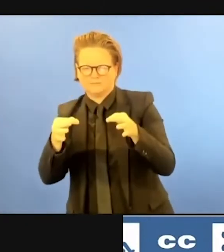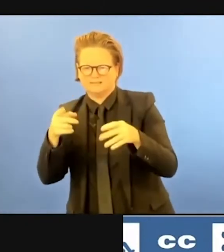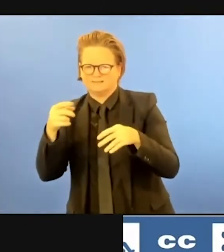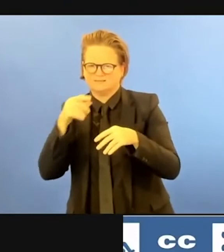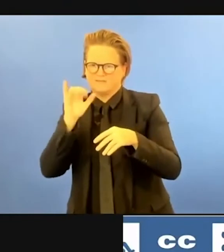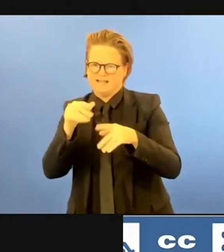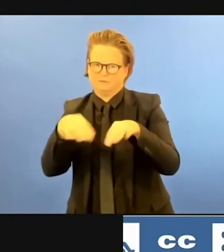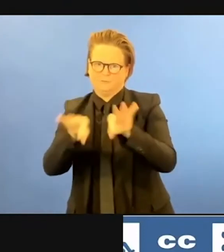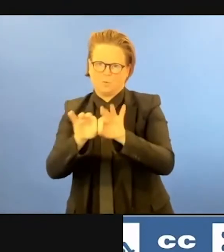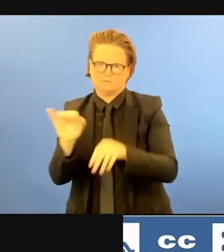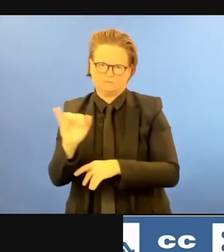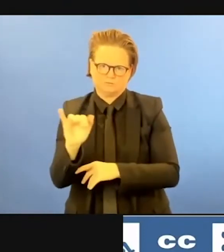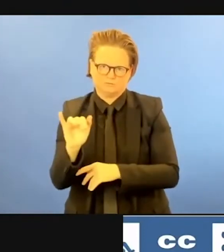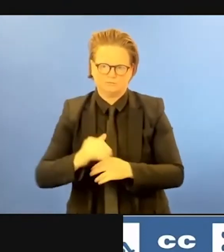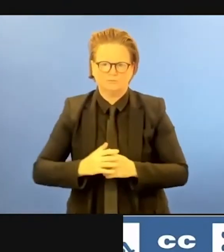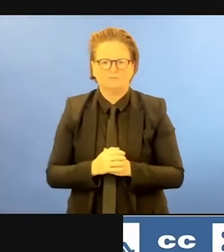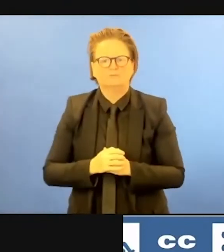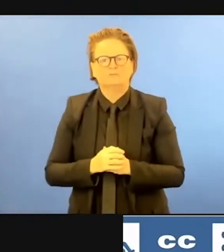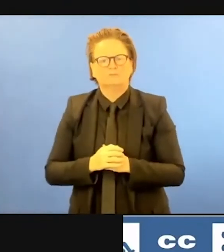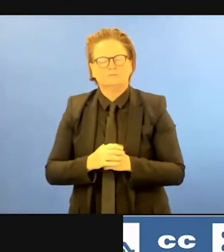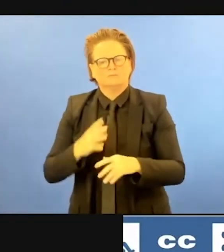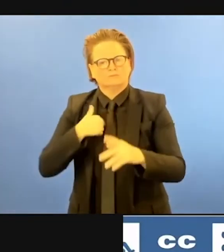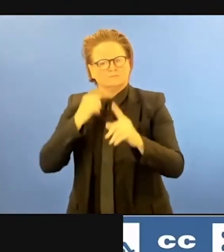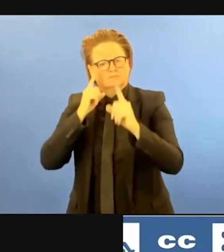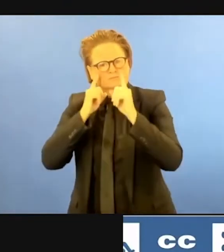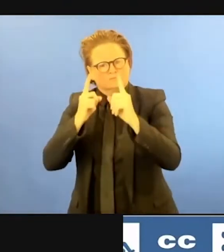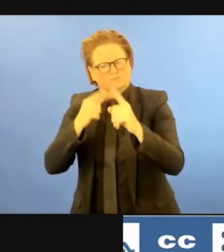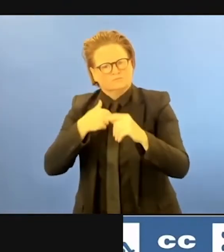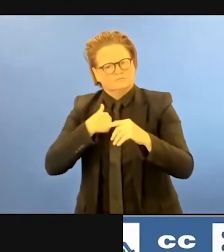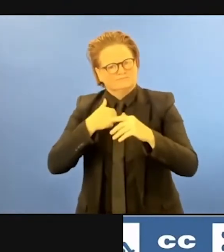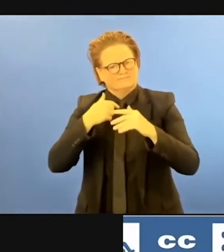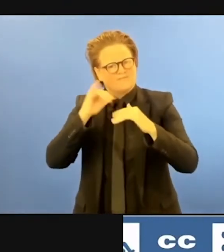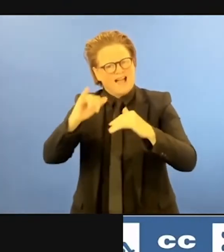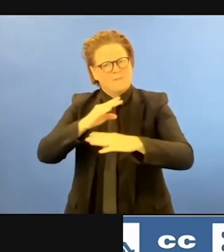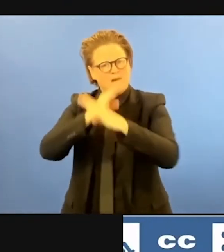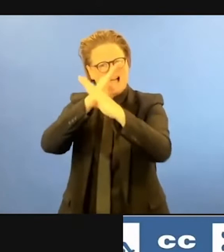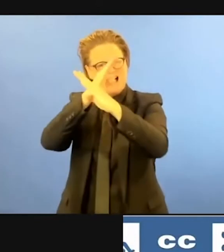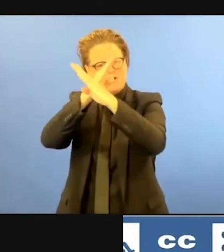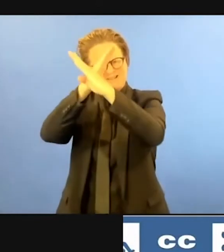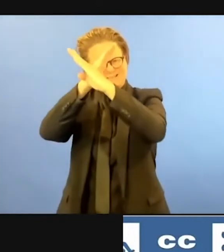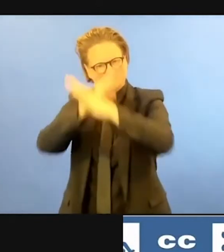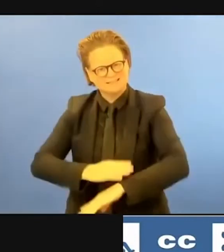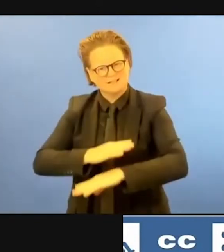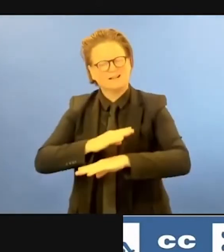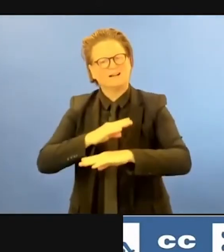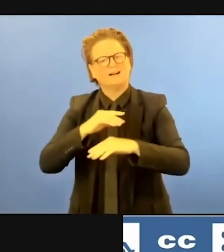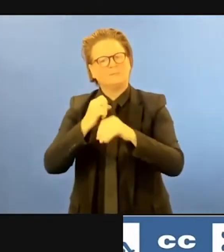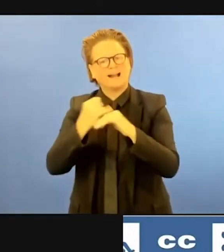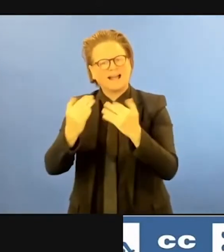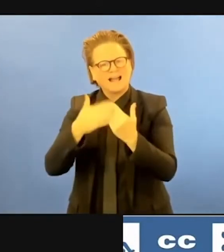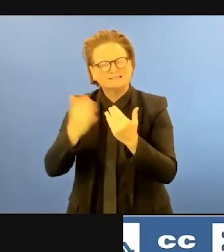and have worked actually very closely with Director Bond to ensure that happens, and would love to turn it over to her to